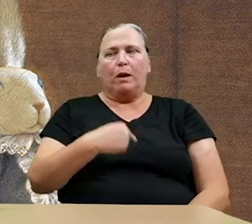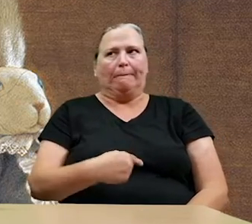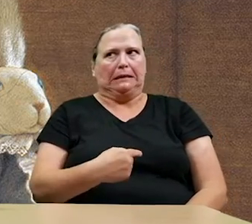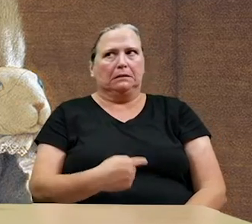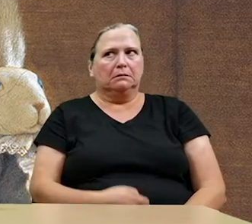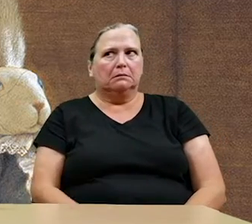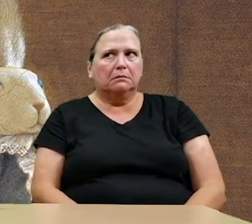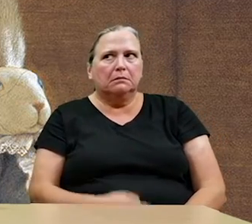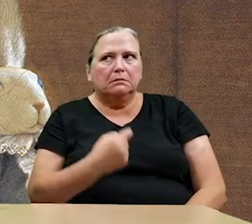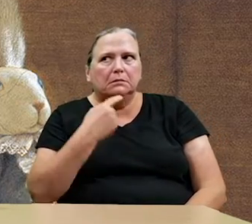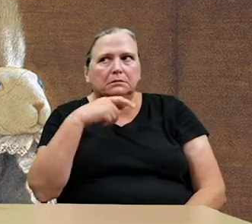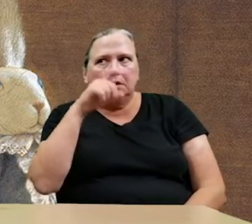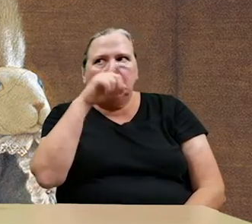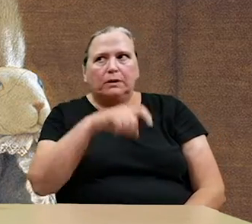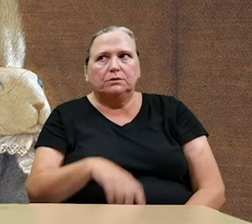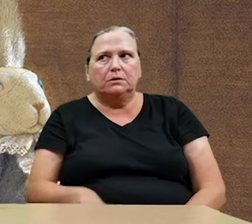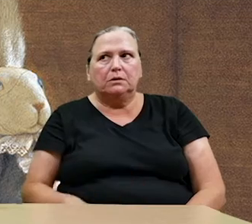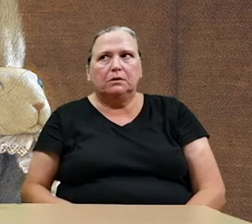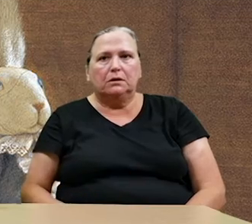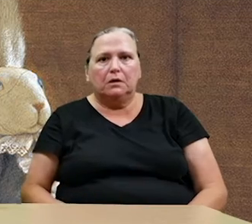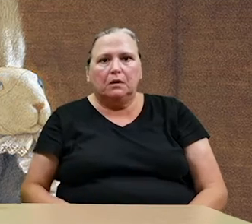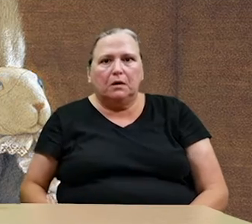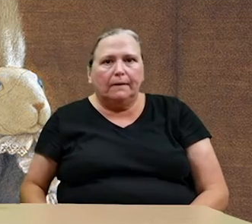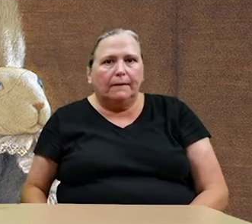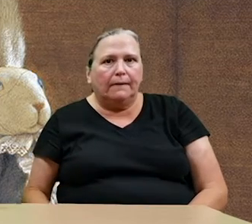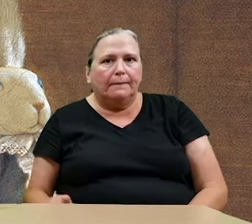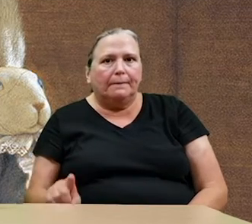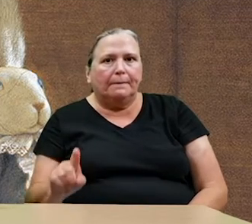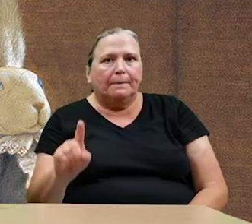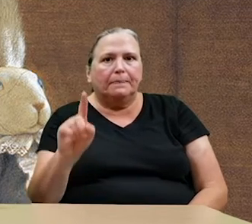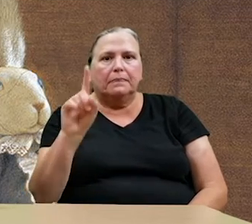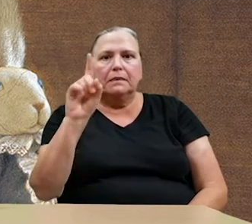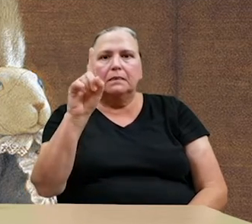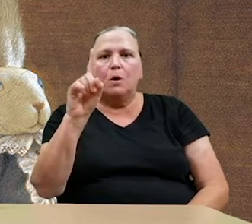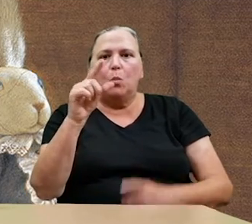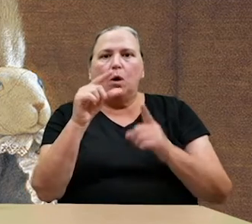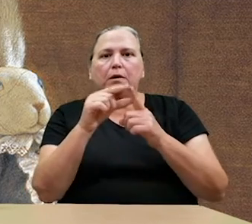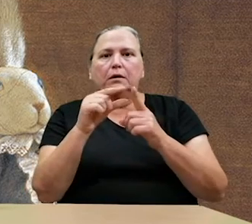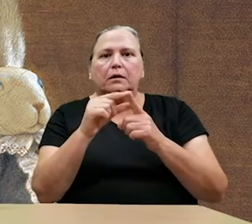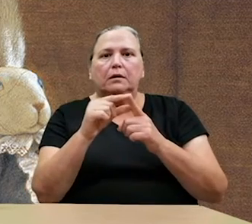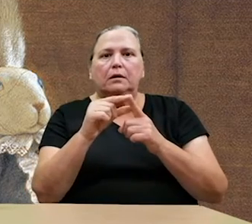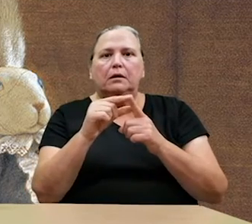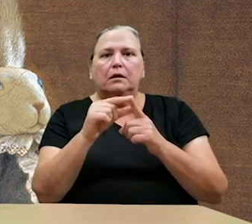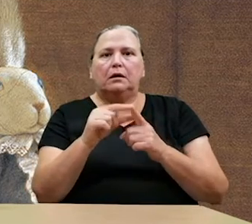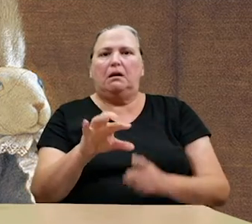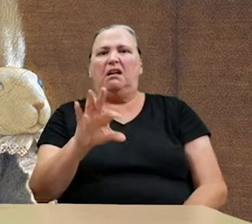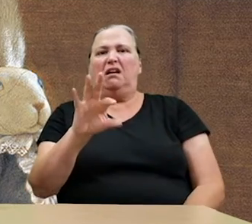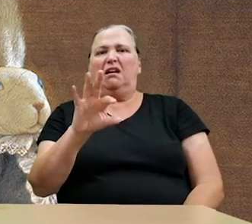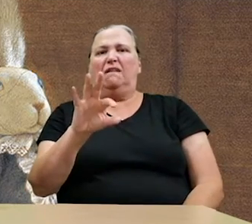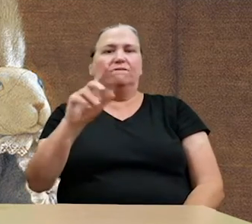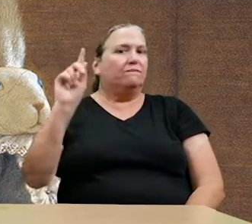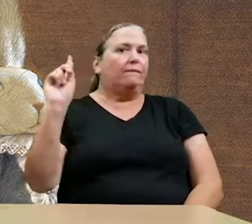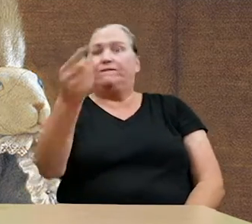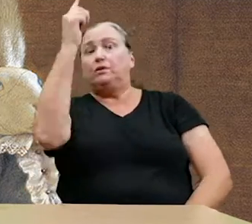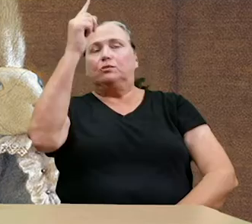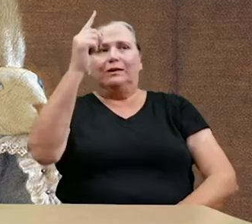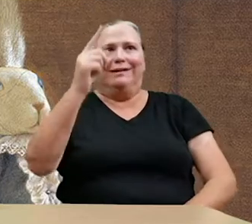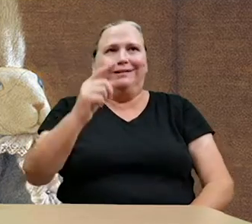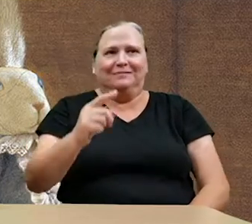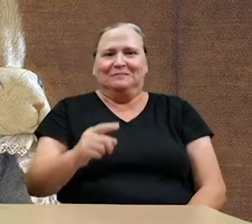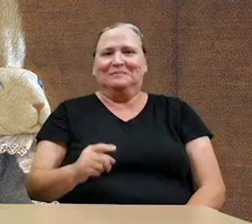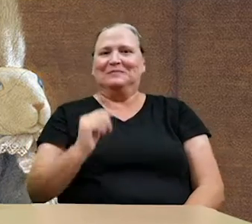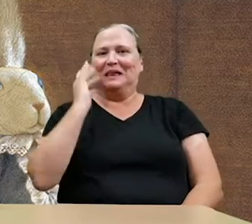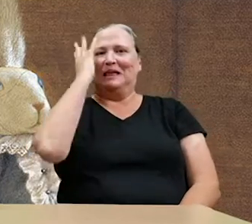witch. She raised her hand and said one word, Farfiggery, and the